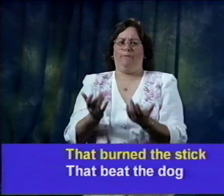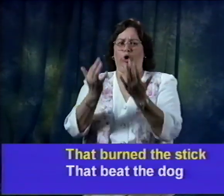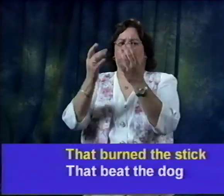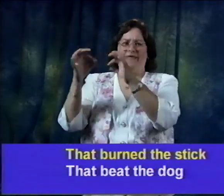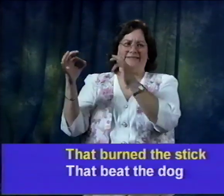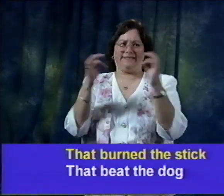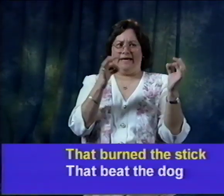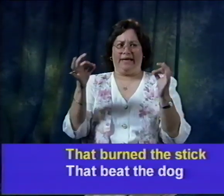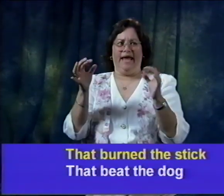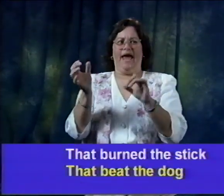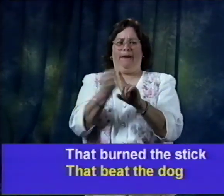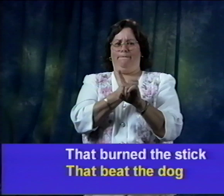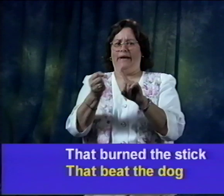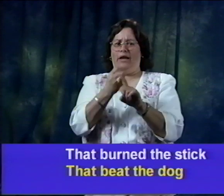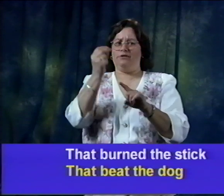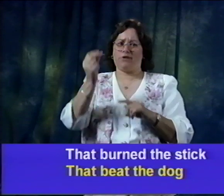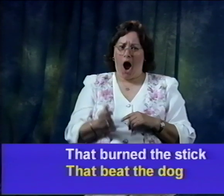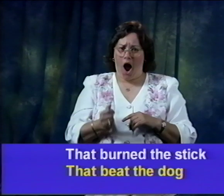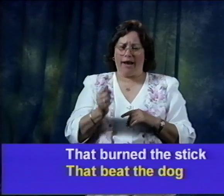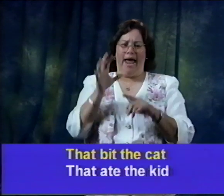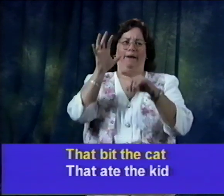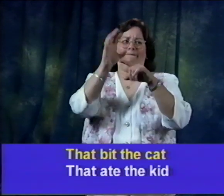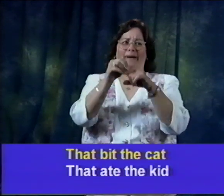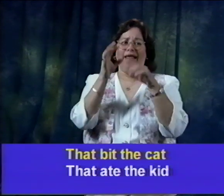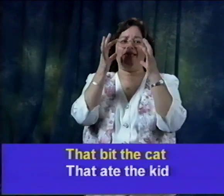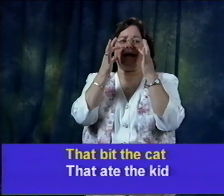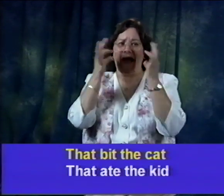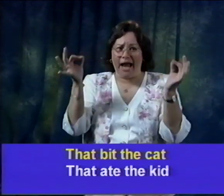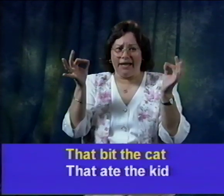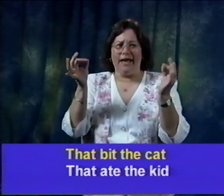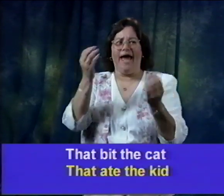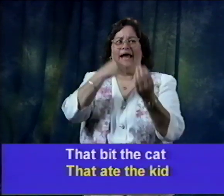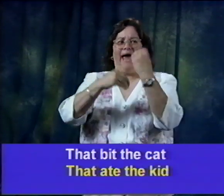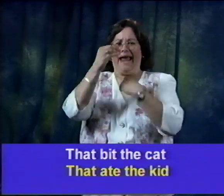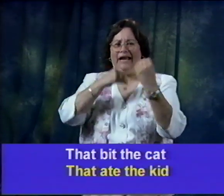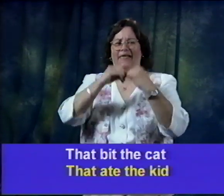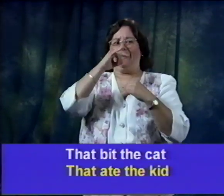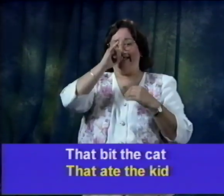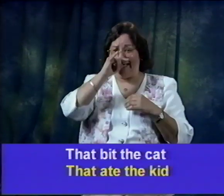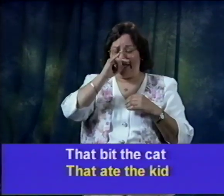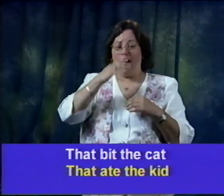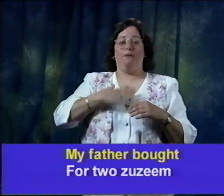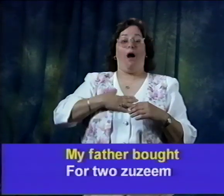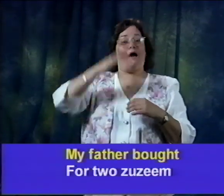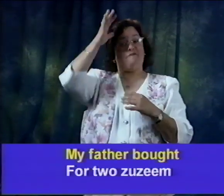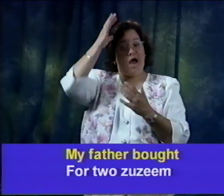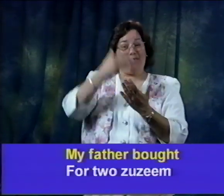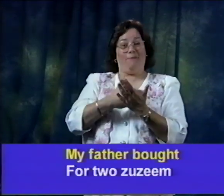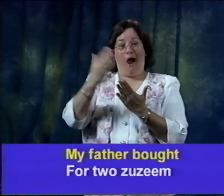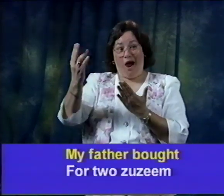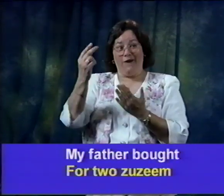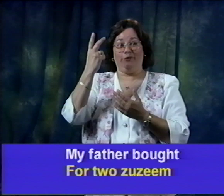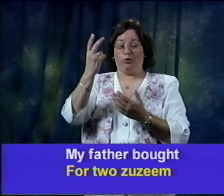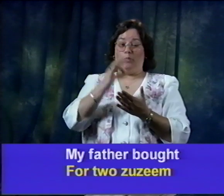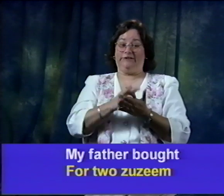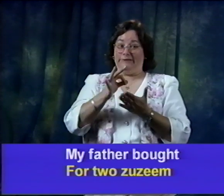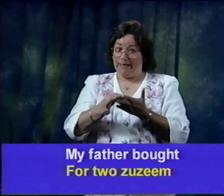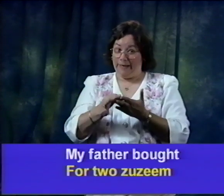that burned the stick that beat the dog that bit the cat that ate the kid. My father bought for 2